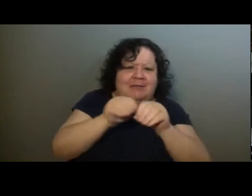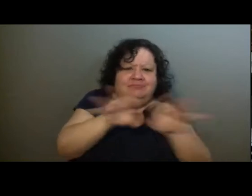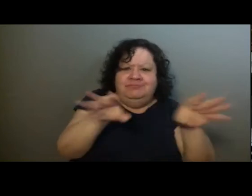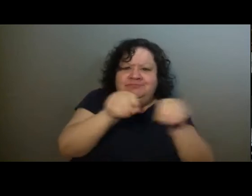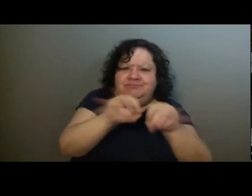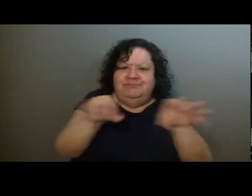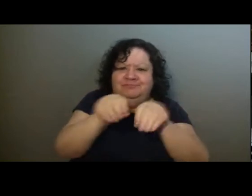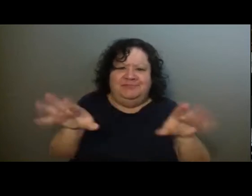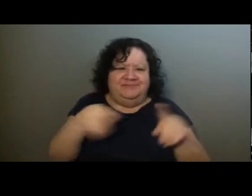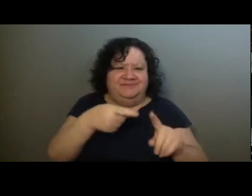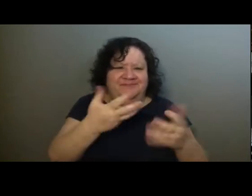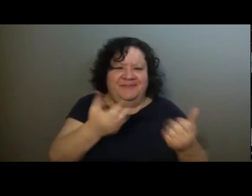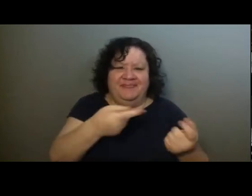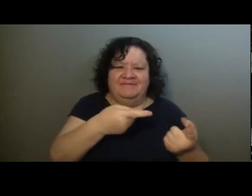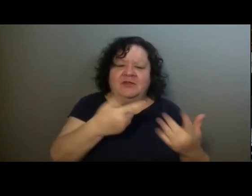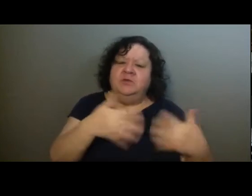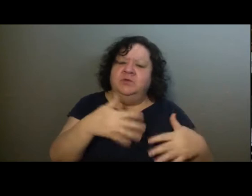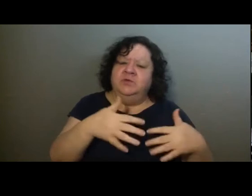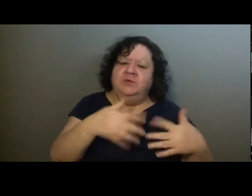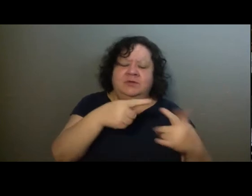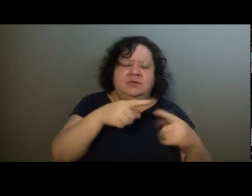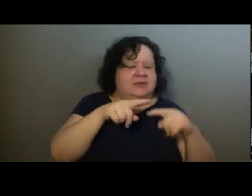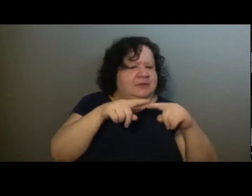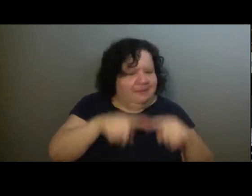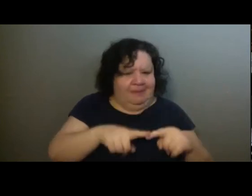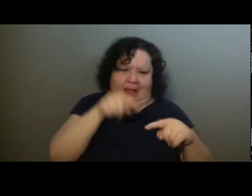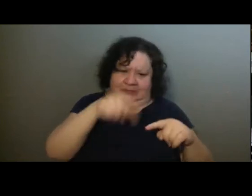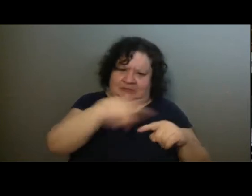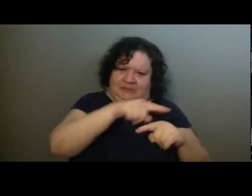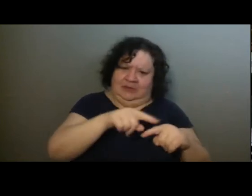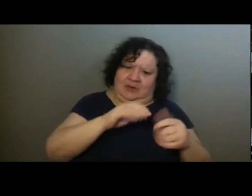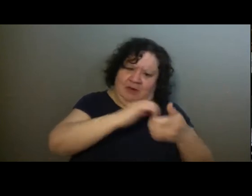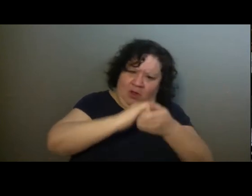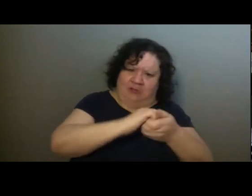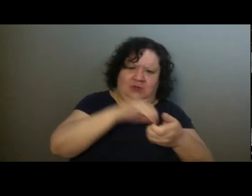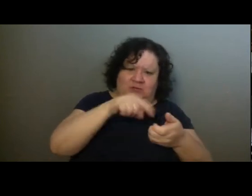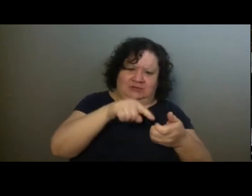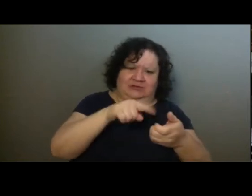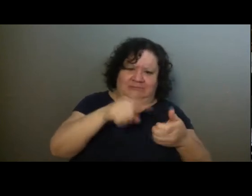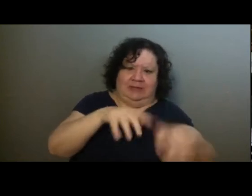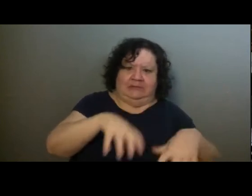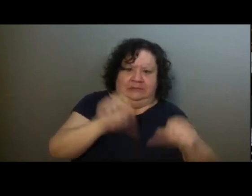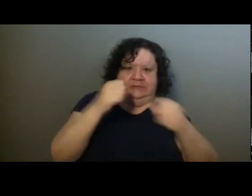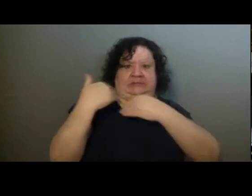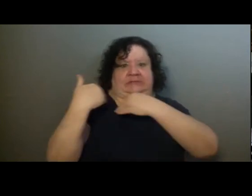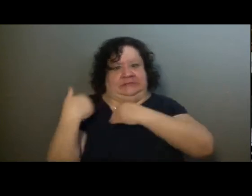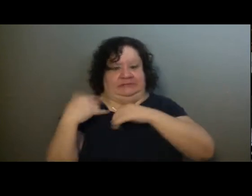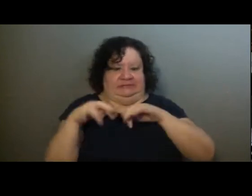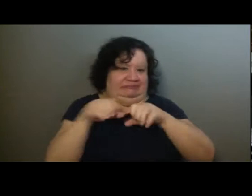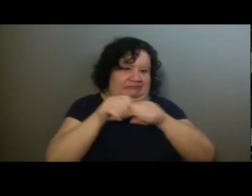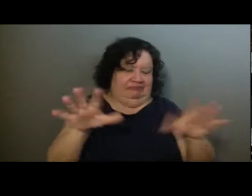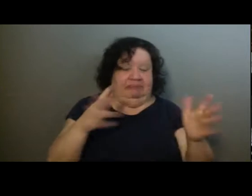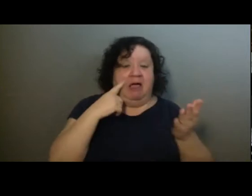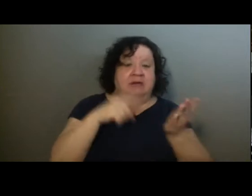medias. And mostly these are done, as I mentioned, through Facebook. Most of these communications in terms of one another.